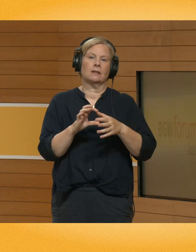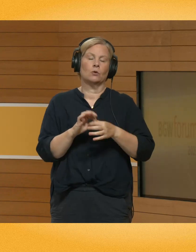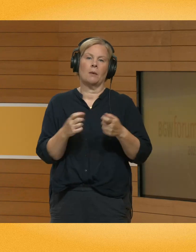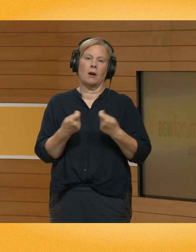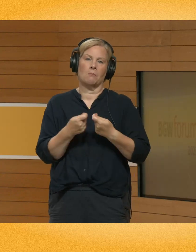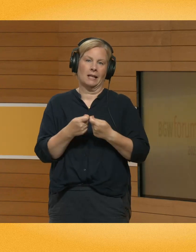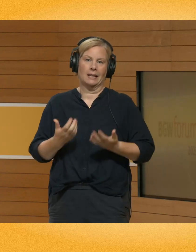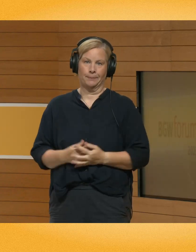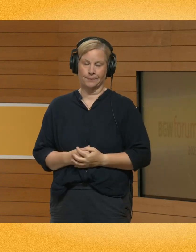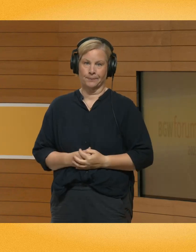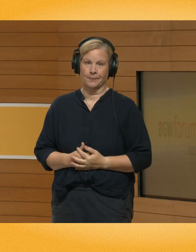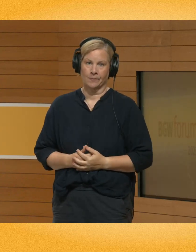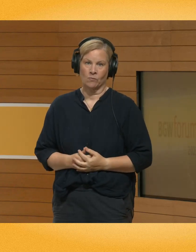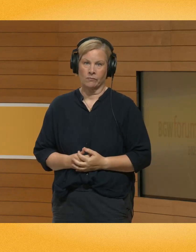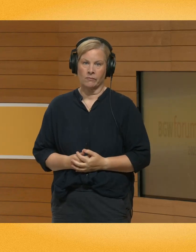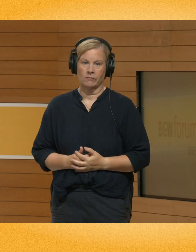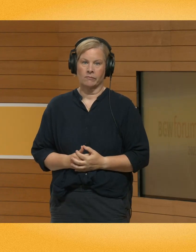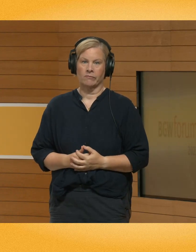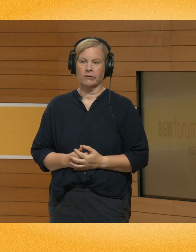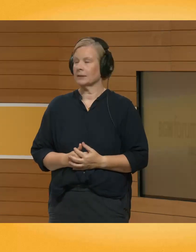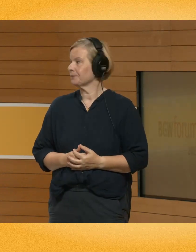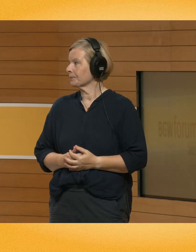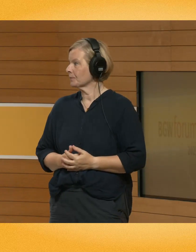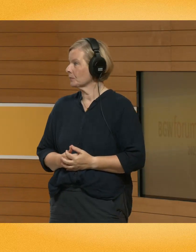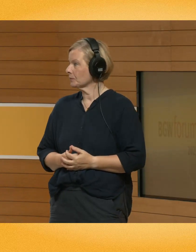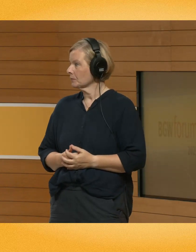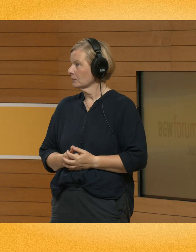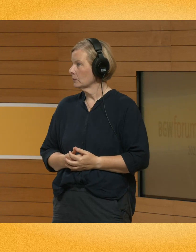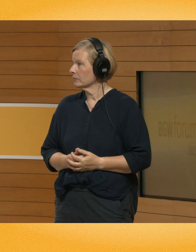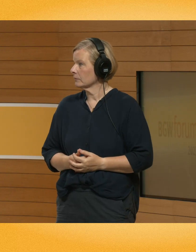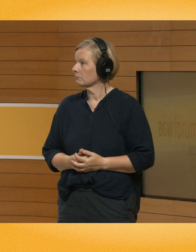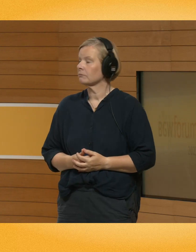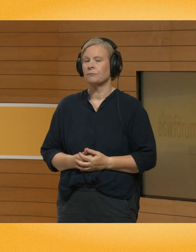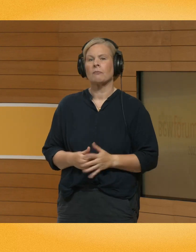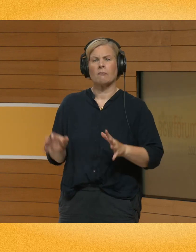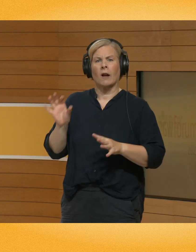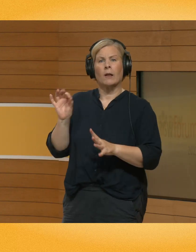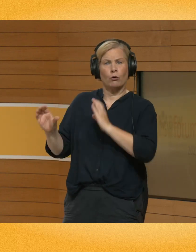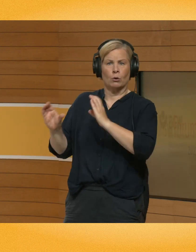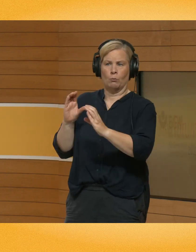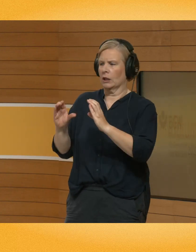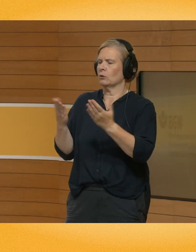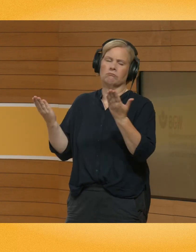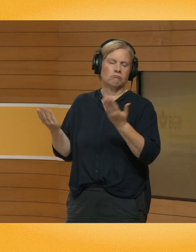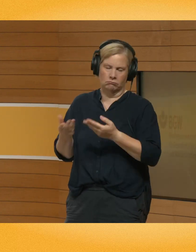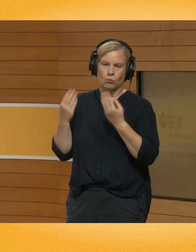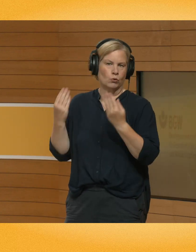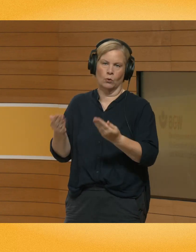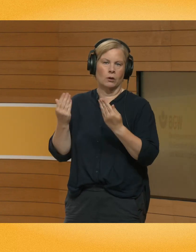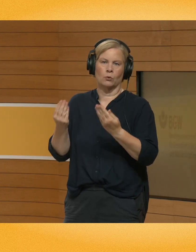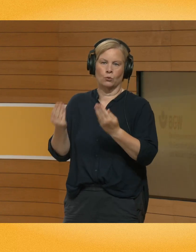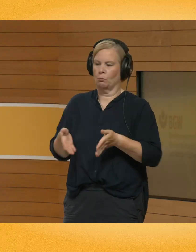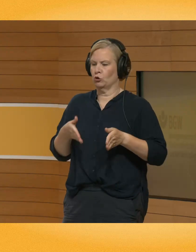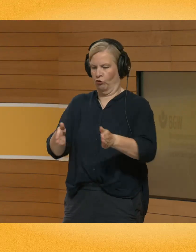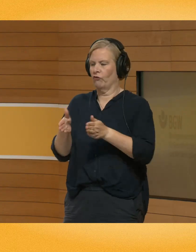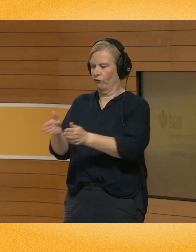So, and we also use them for the communication with the staff, the classic channels, as you said. So we have